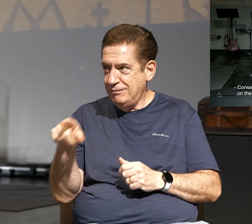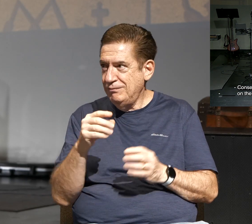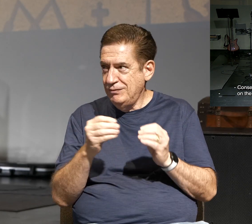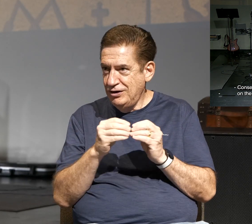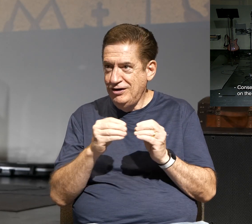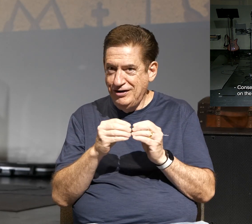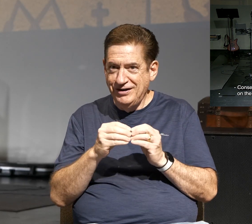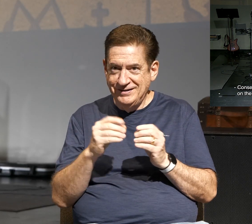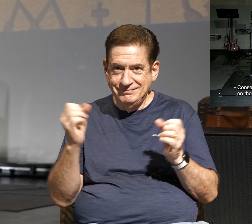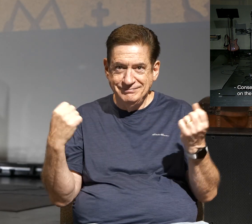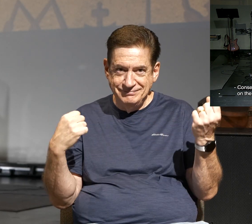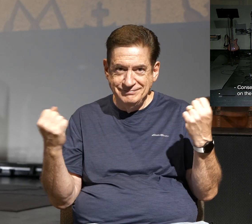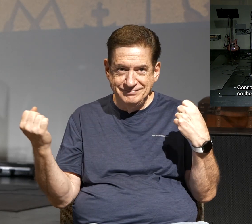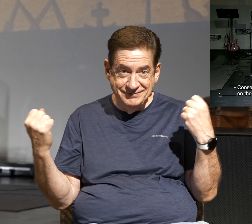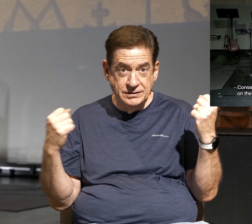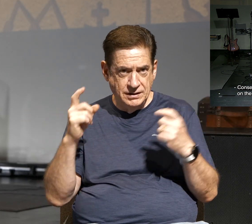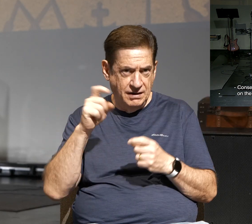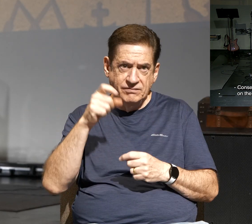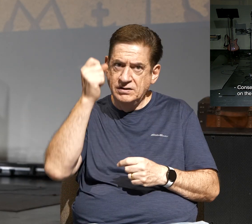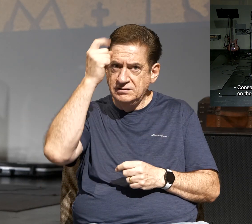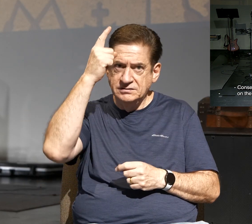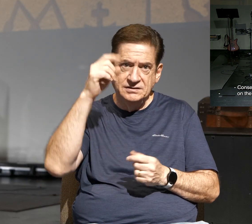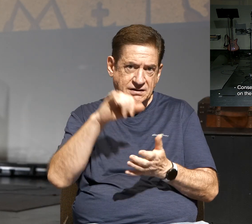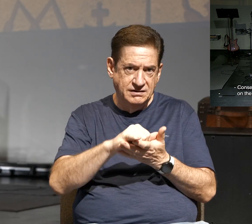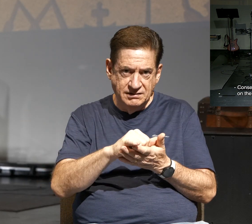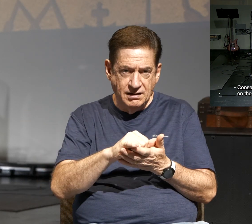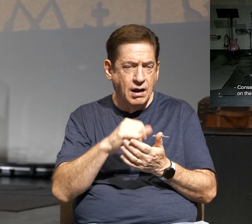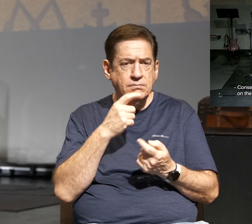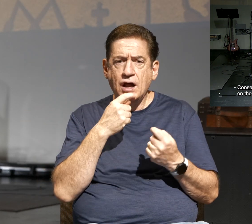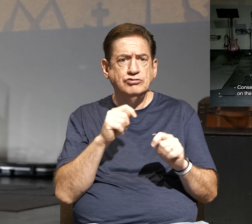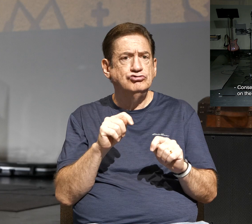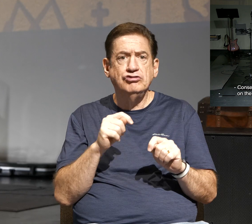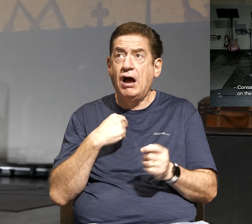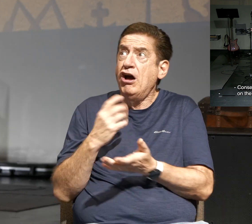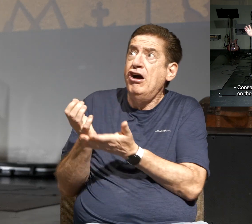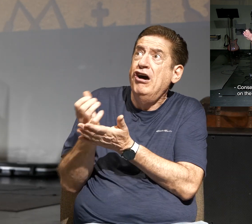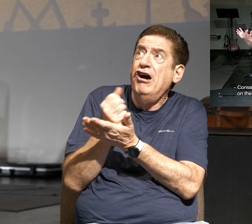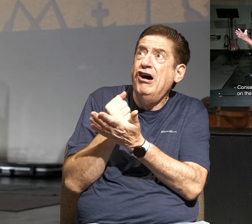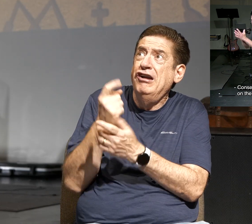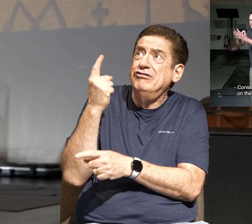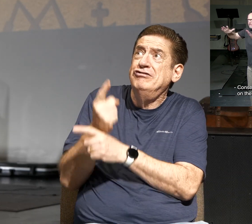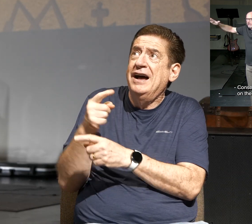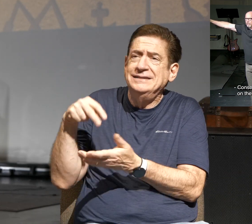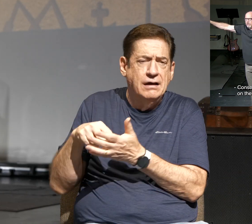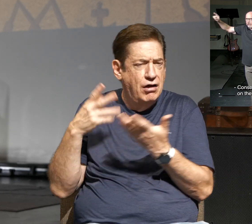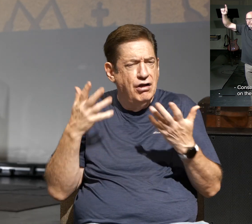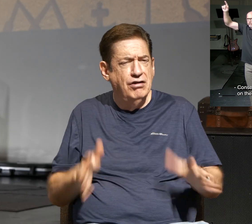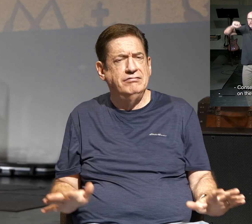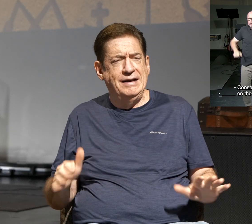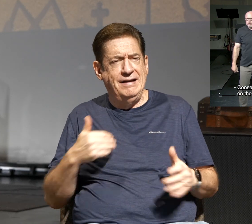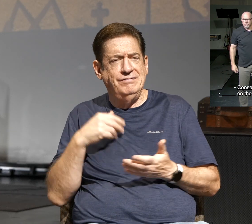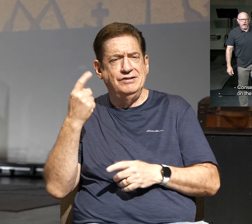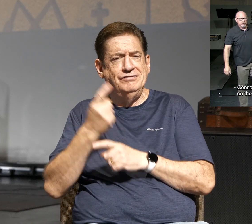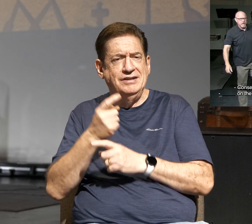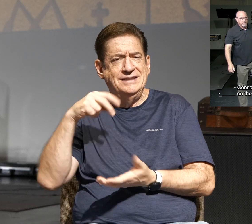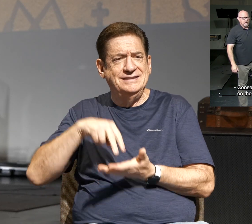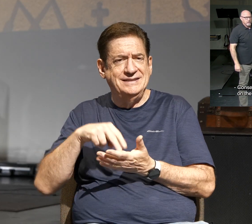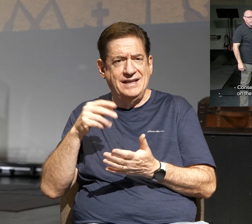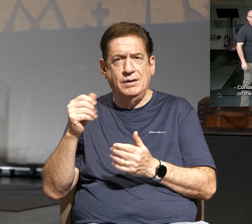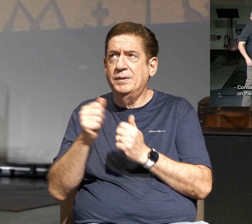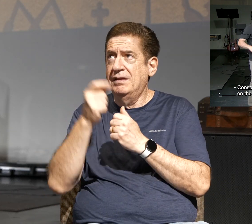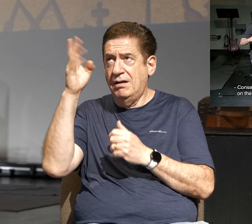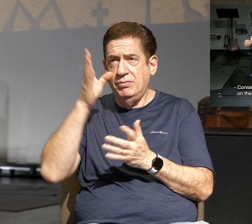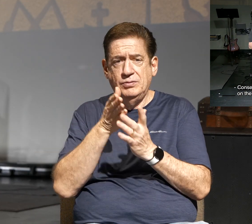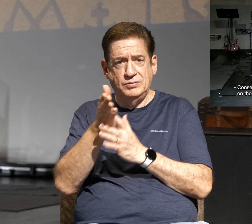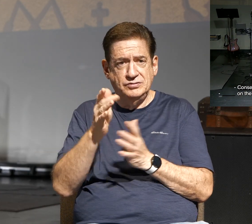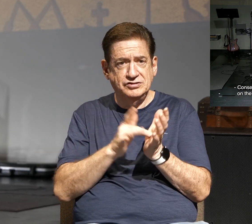I see you nodding your heads, but you got to get that. So I'm not trying to earn right standing with God. I have right standing with God through Jesus Christ.